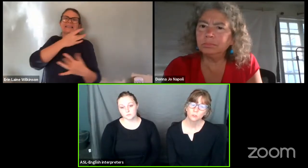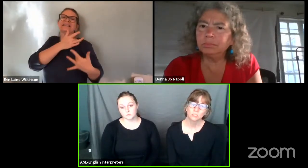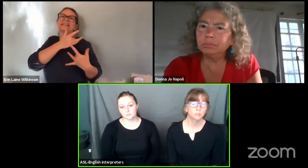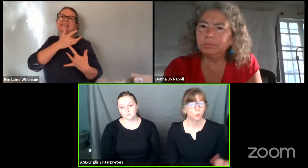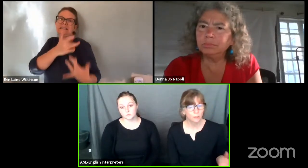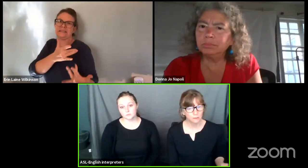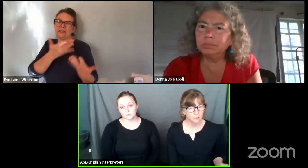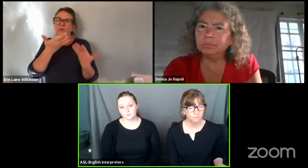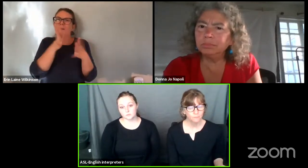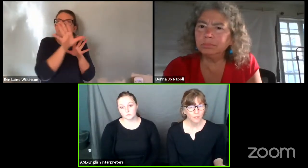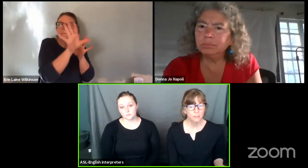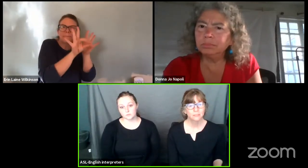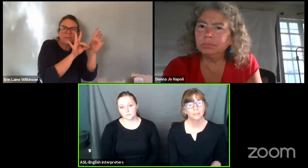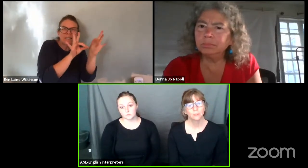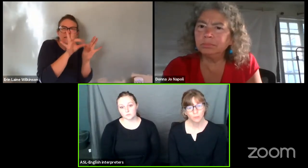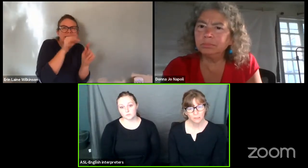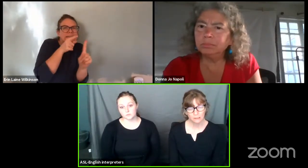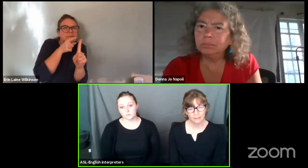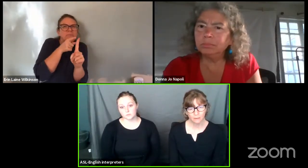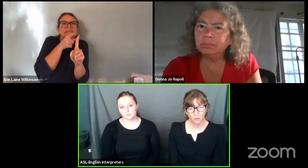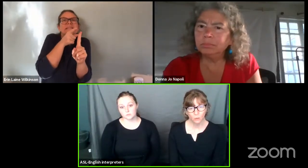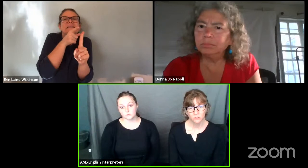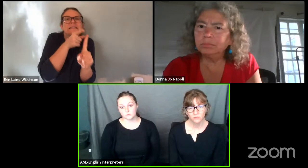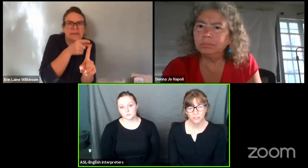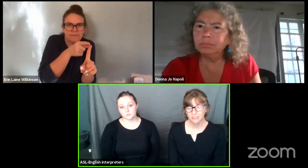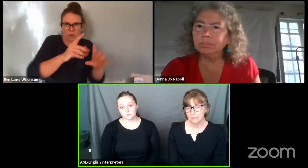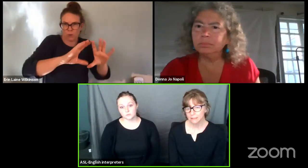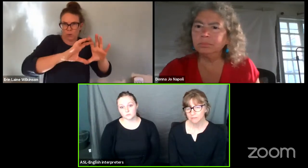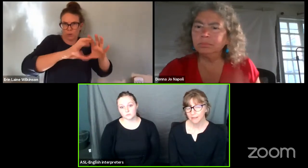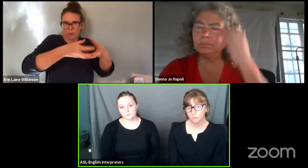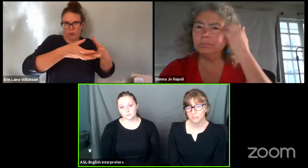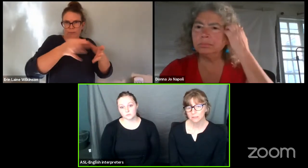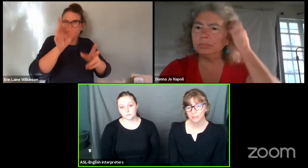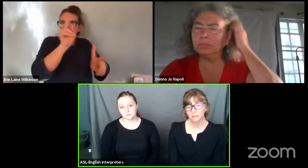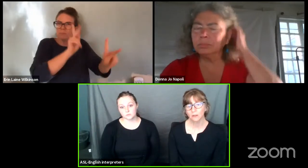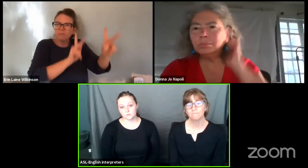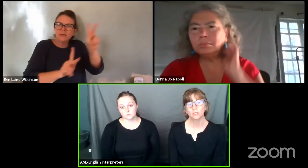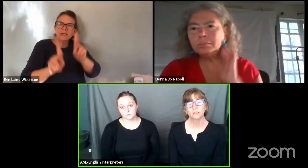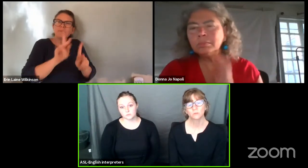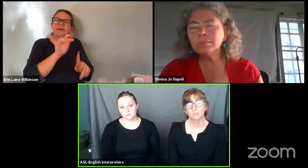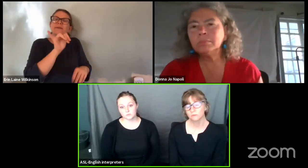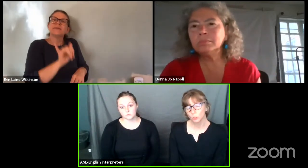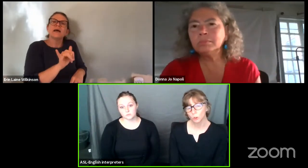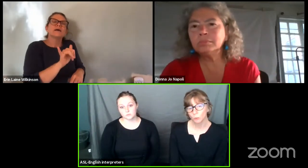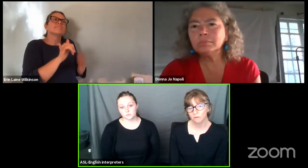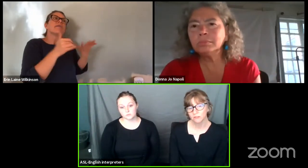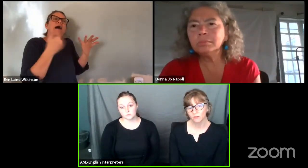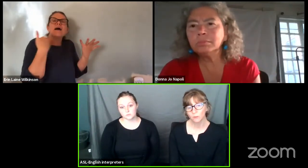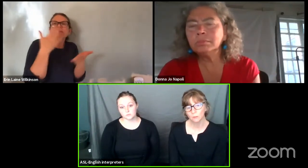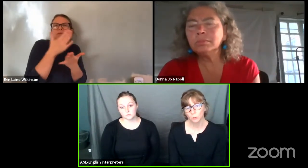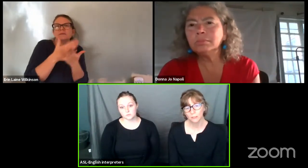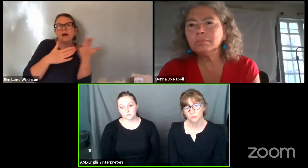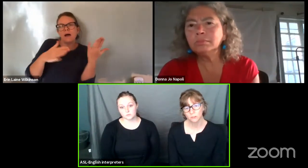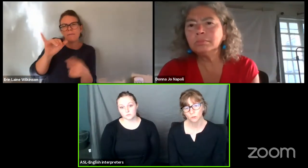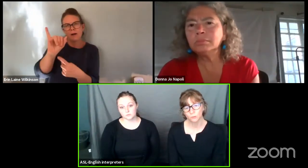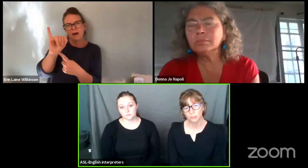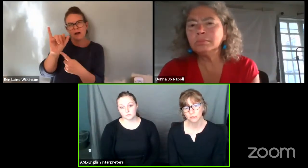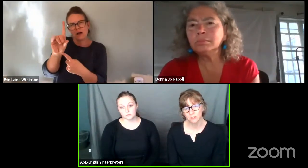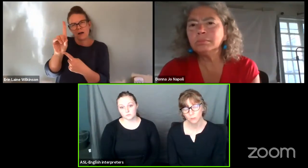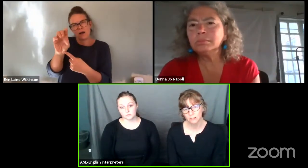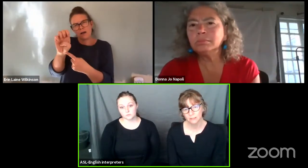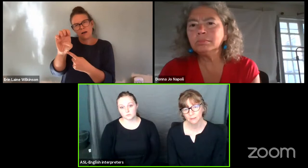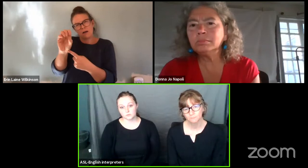linguistic research historically typically was very selective and would select a very specific group of deaf people as